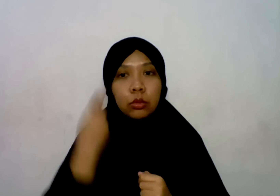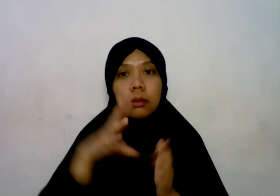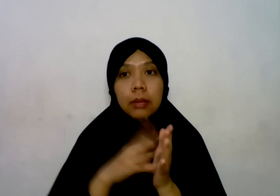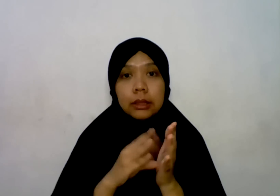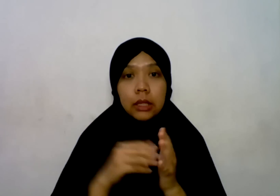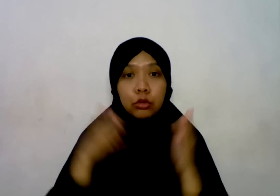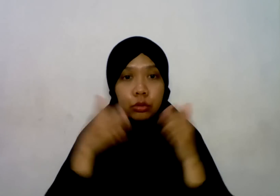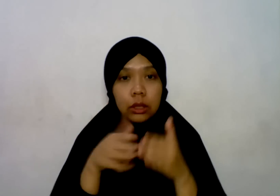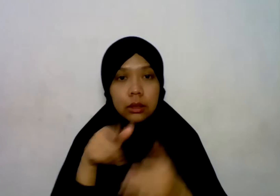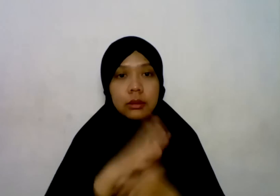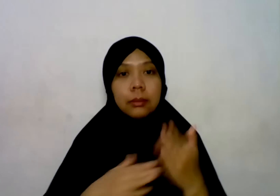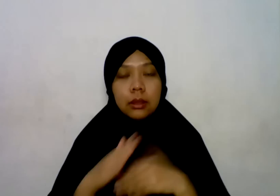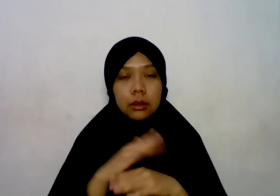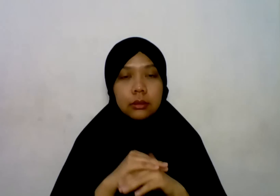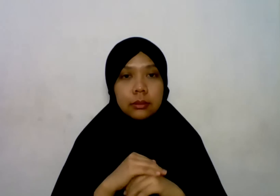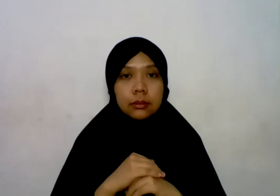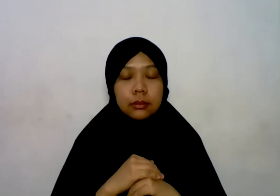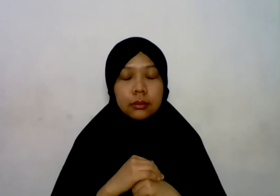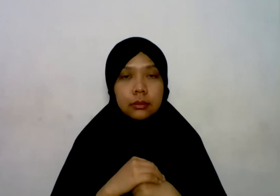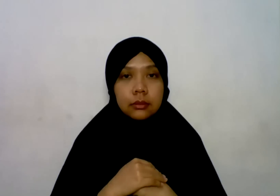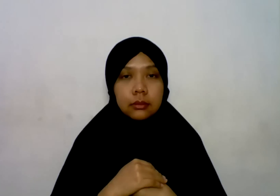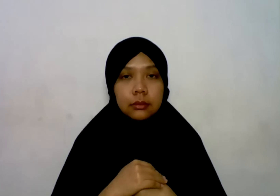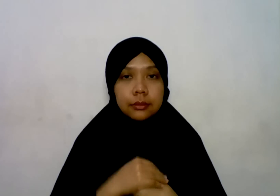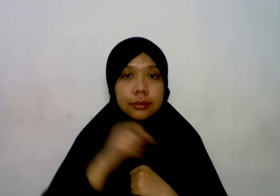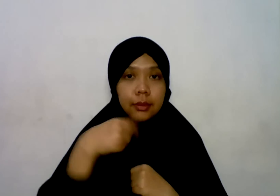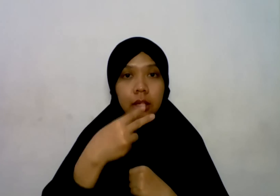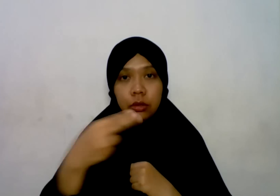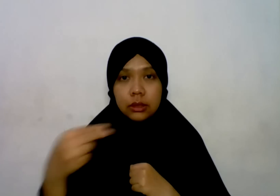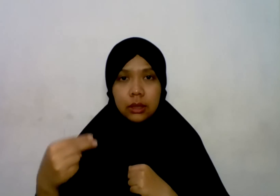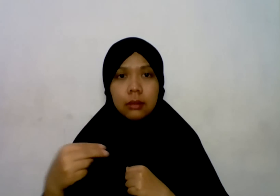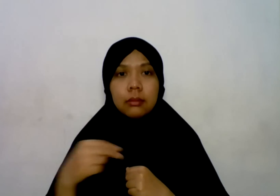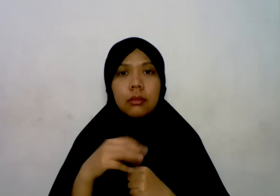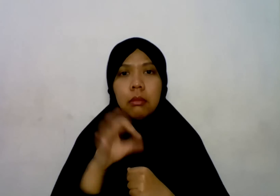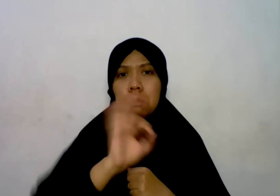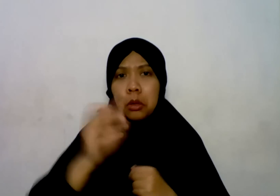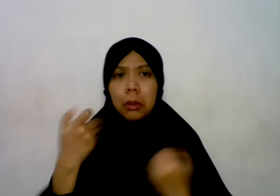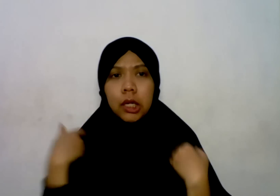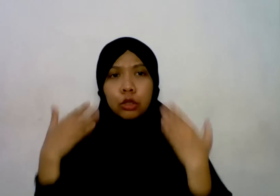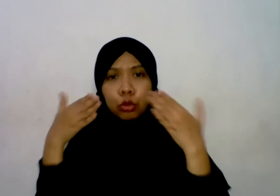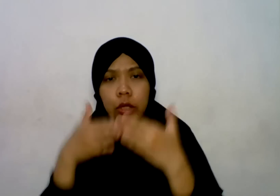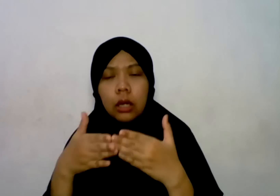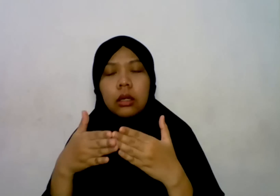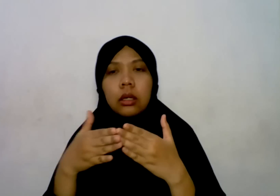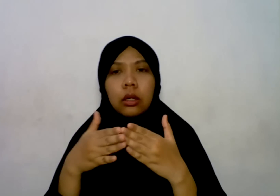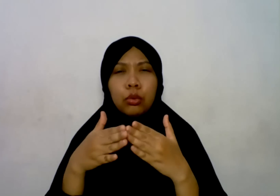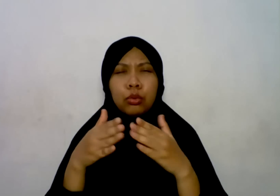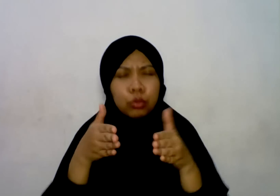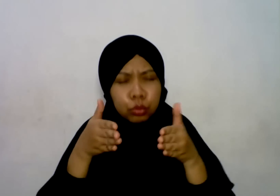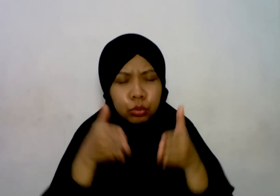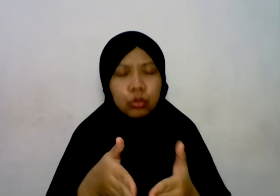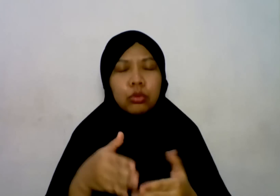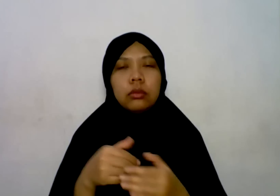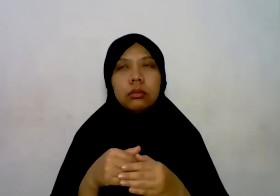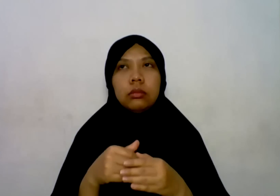So one is that the fact in Indonesia, there is no specific program, especially in undergraduate